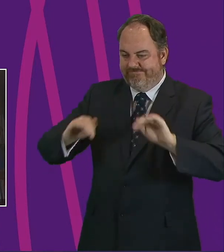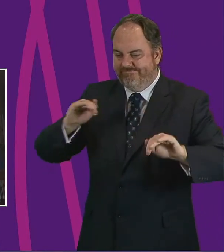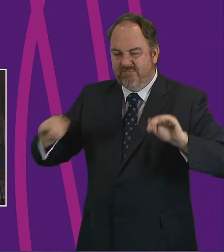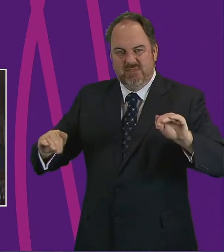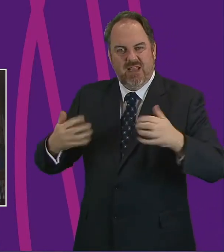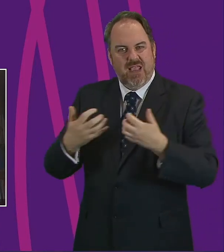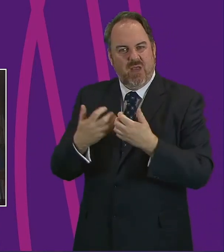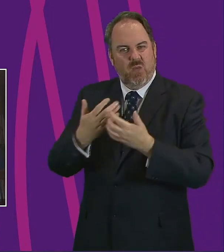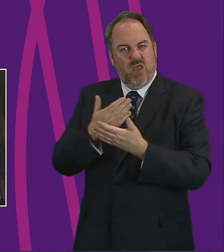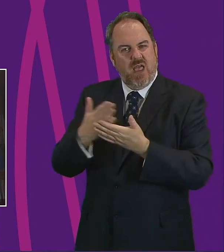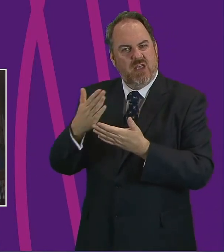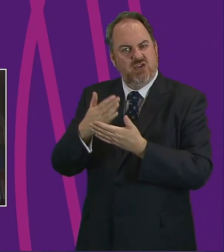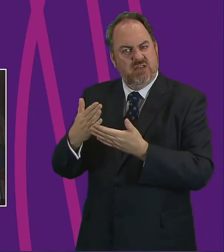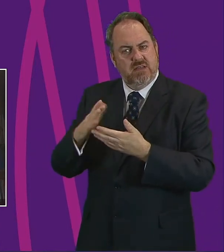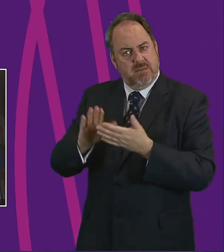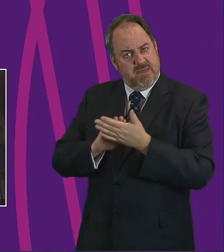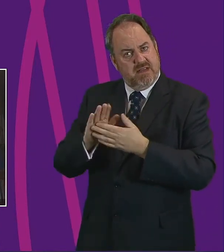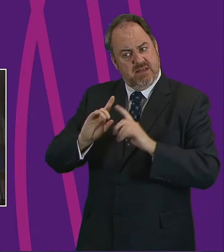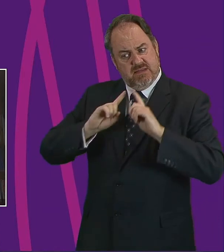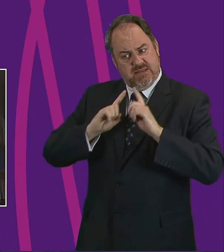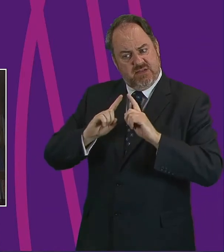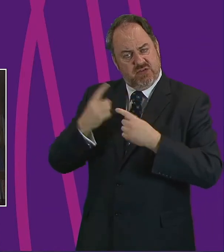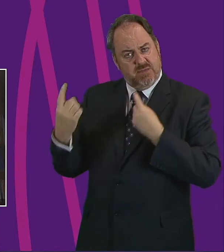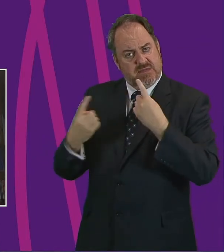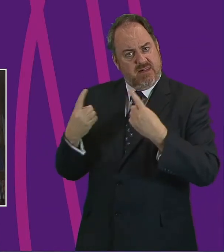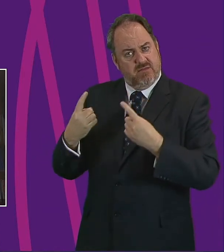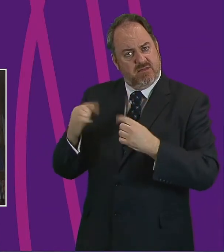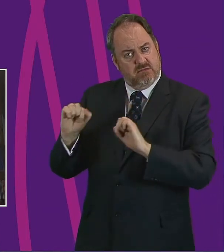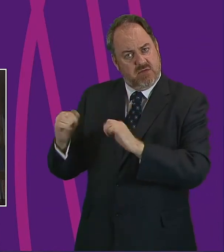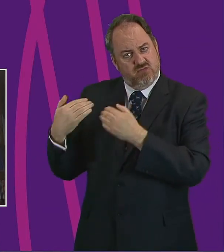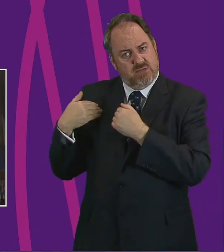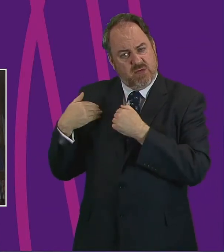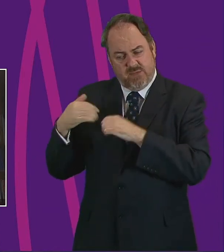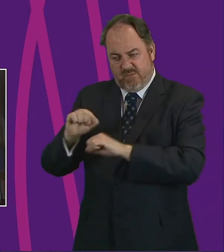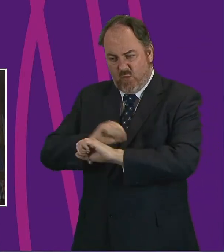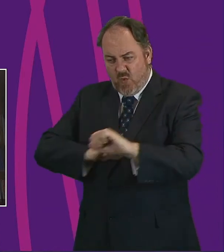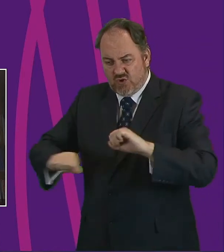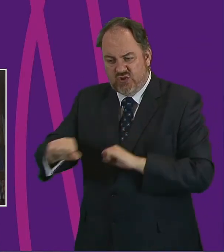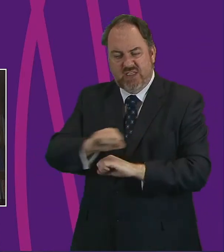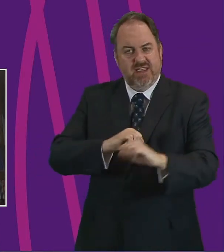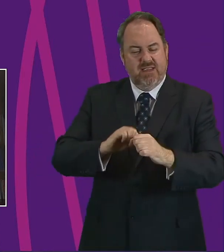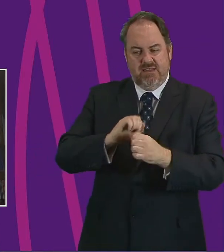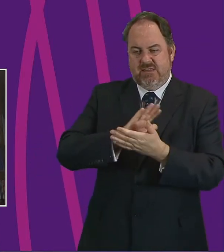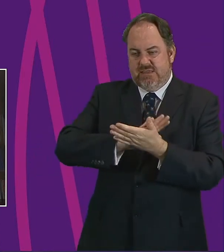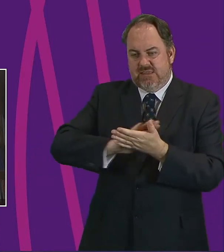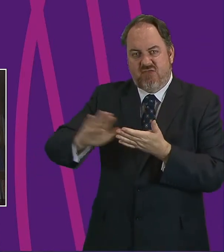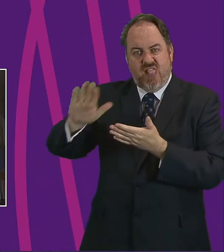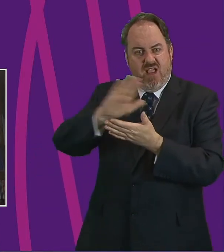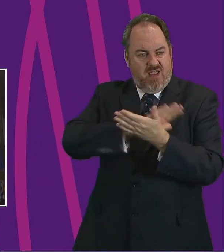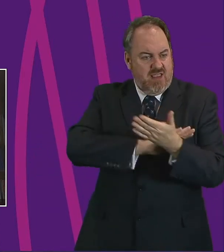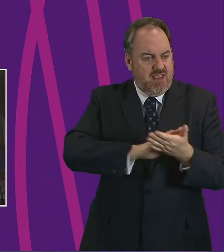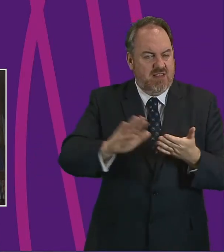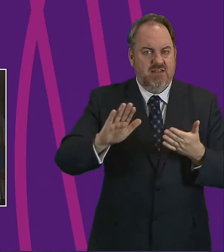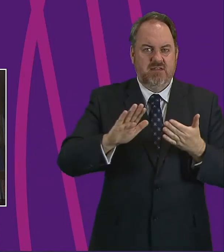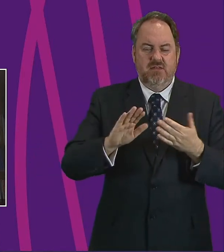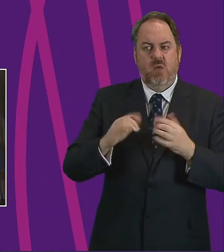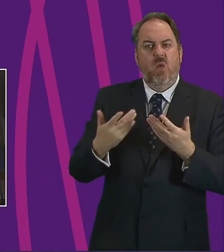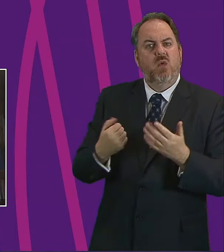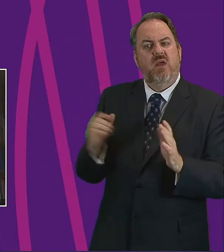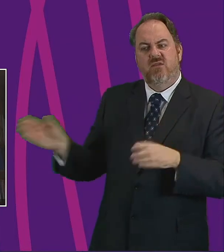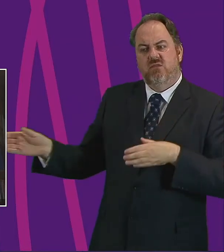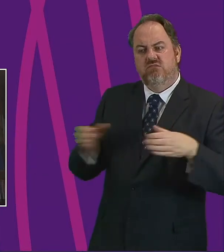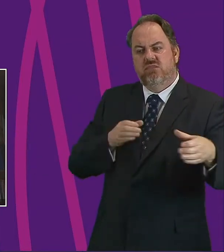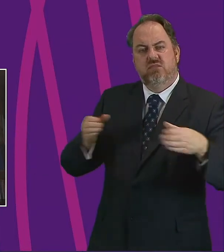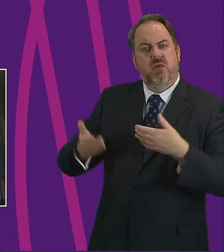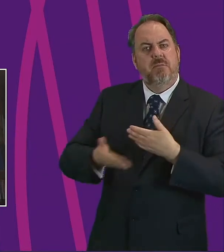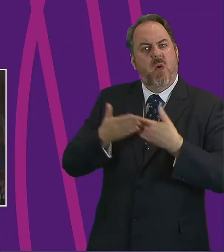be responsible for cleaning and sterilising everything? Will schools need to employ extra cleaners?